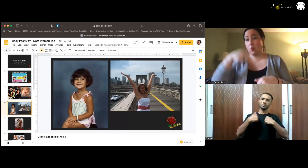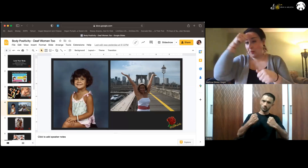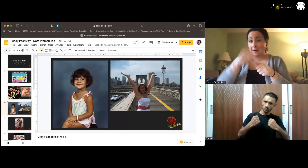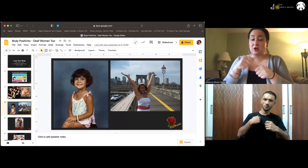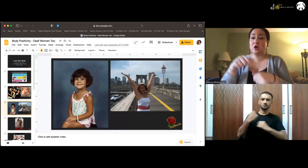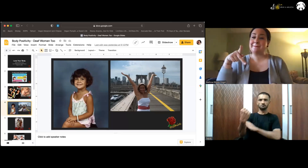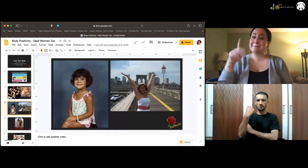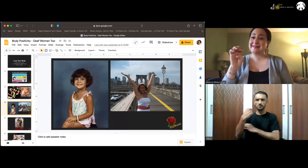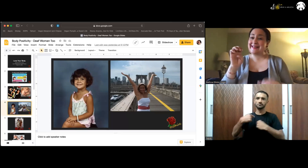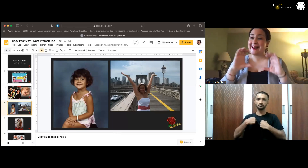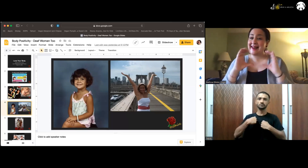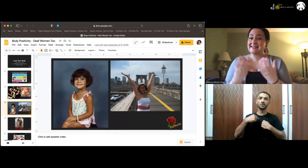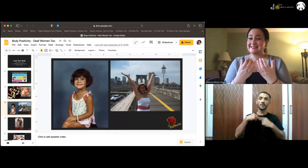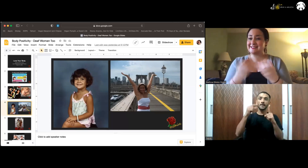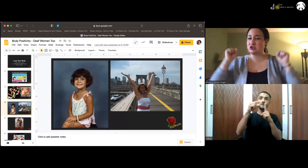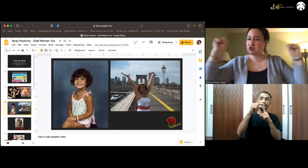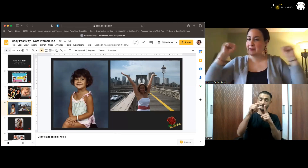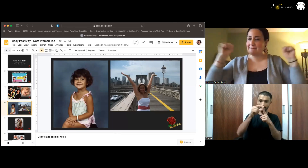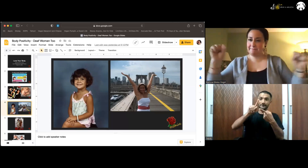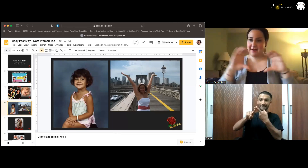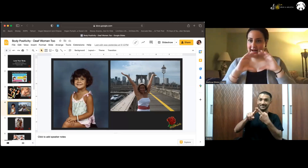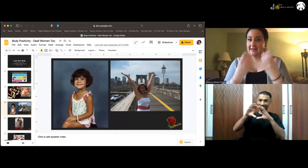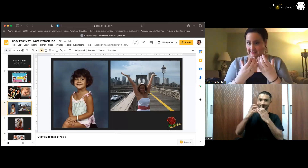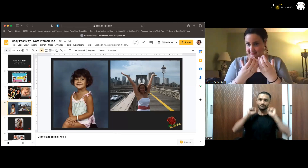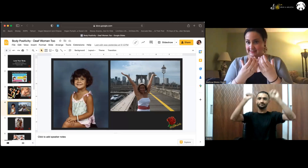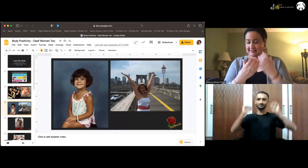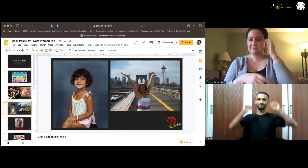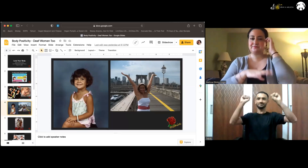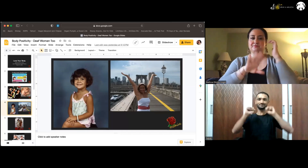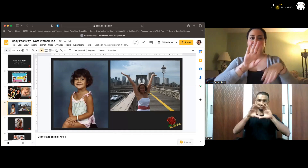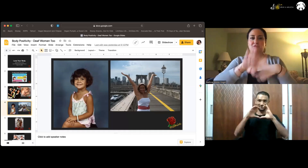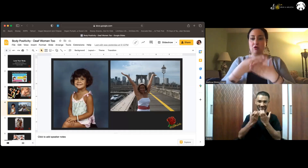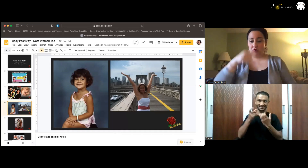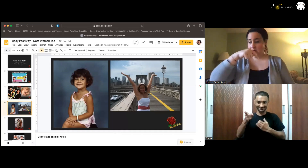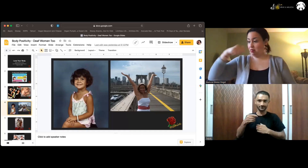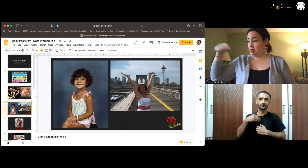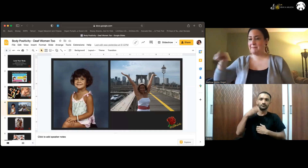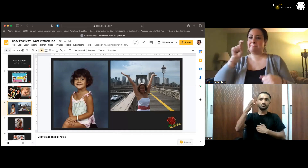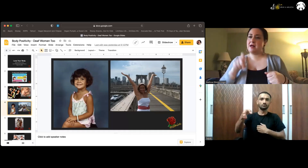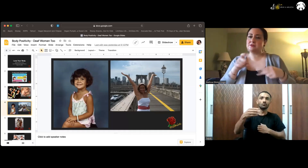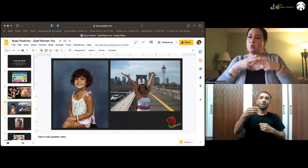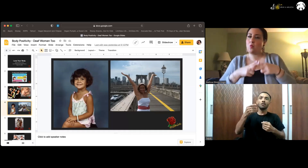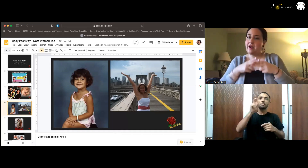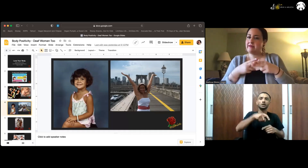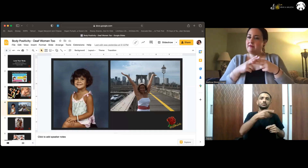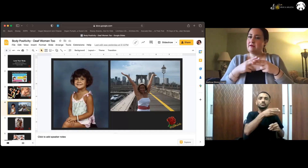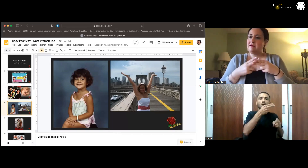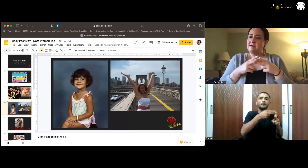So as I grew up, I was different than others. I was quite strong. And during the physical education